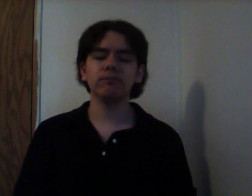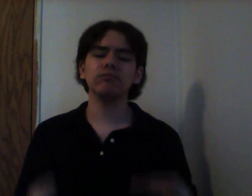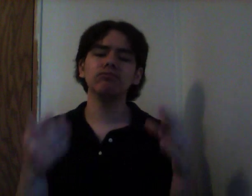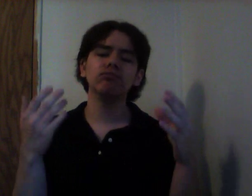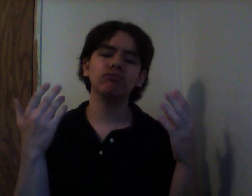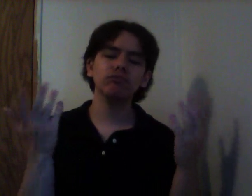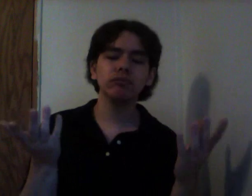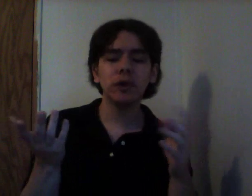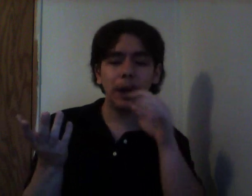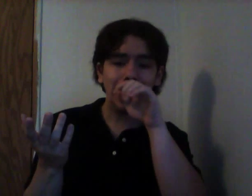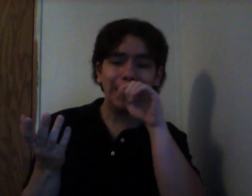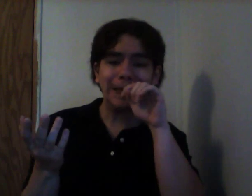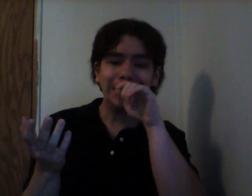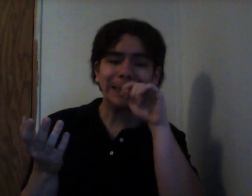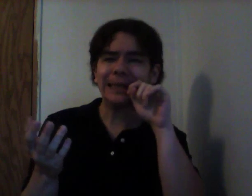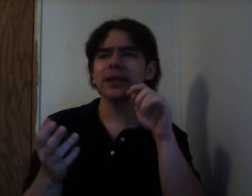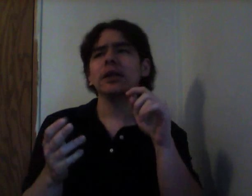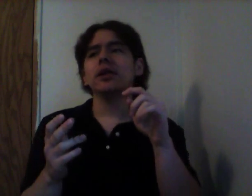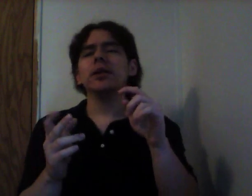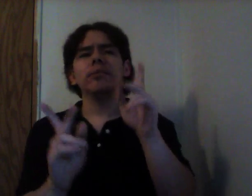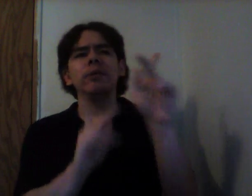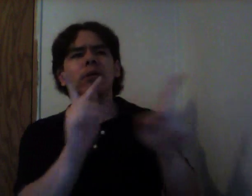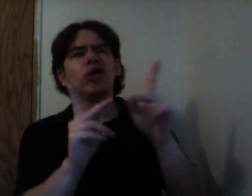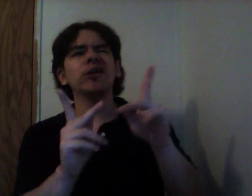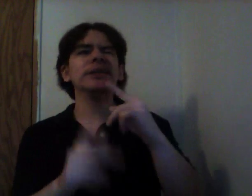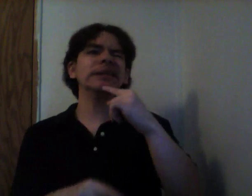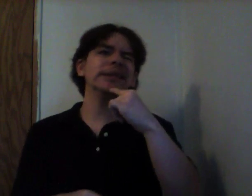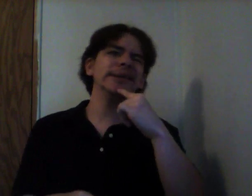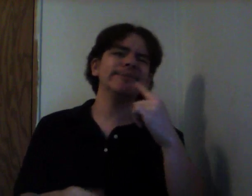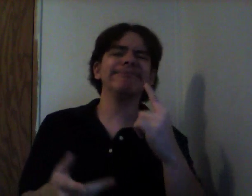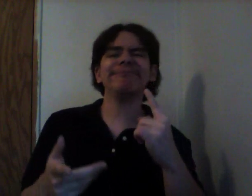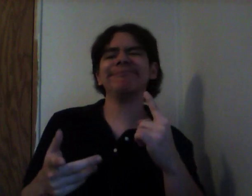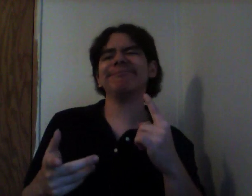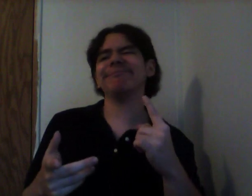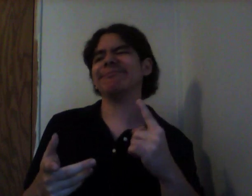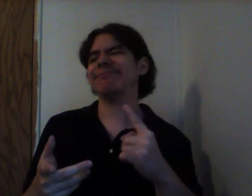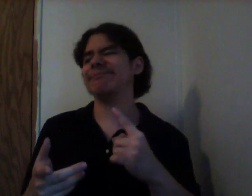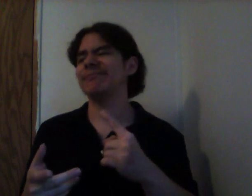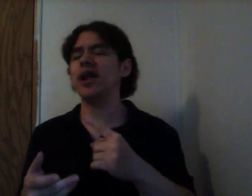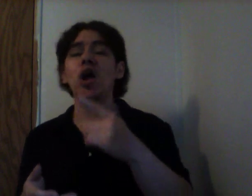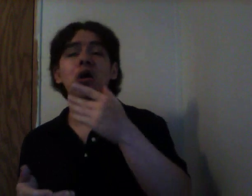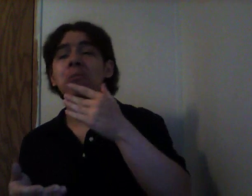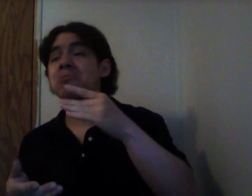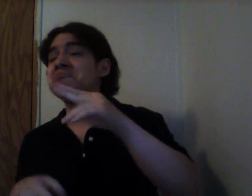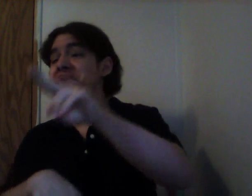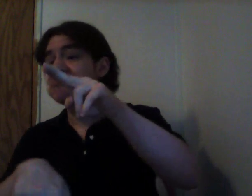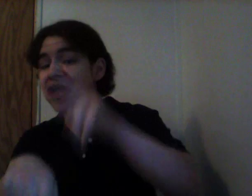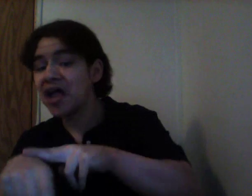get rated by people if that's natural, unnatural, or they just don't understand what I'm saying.